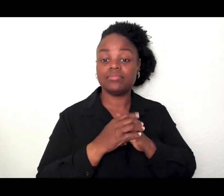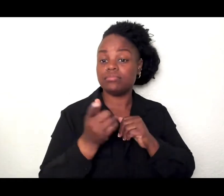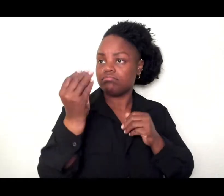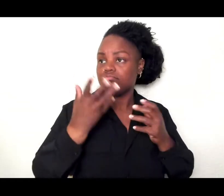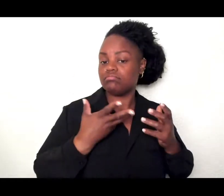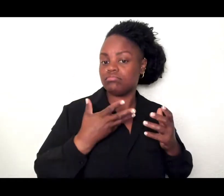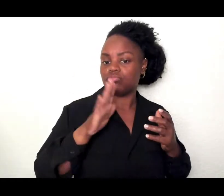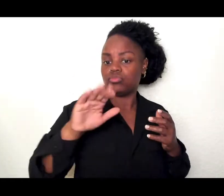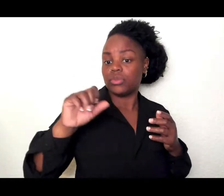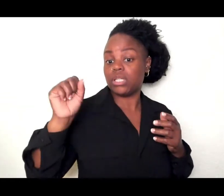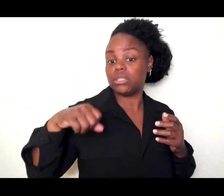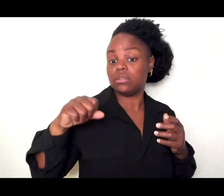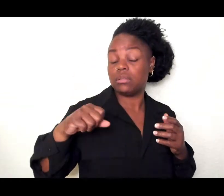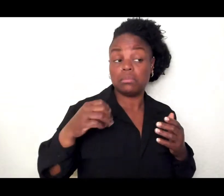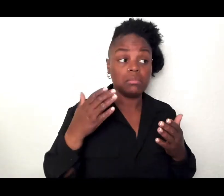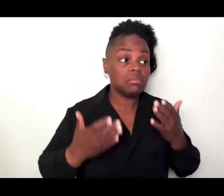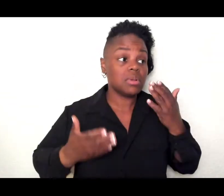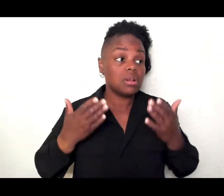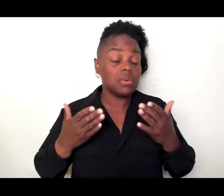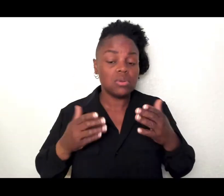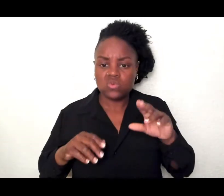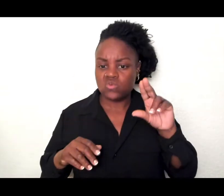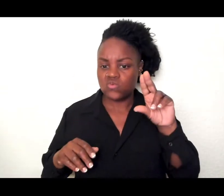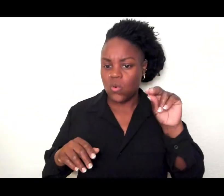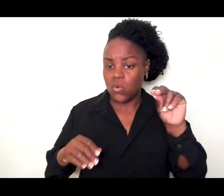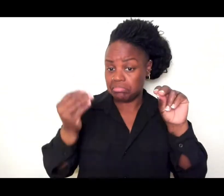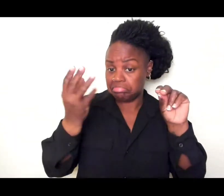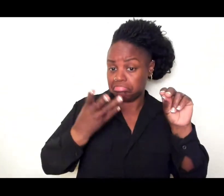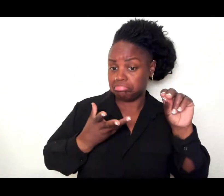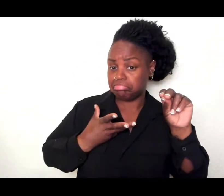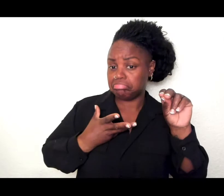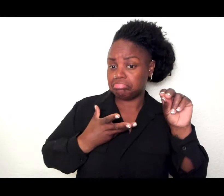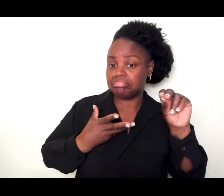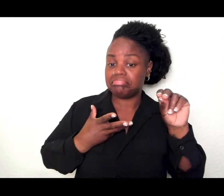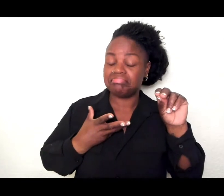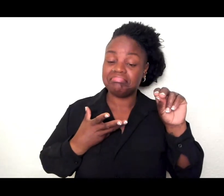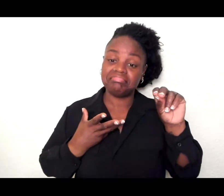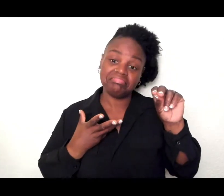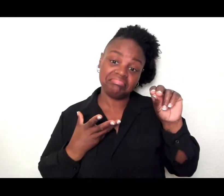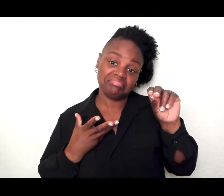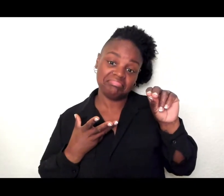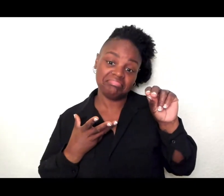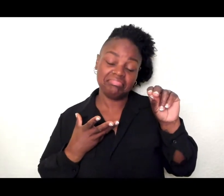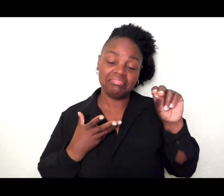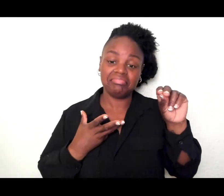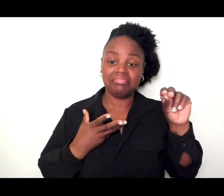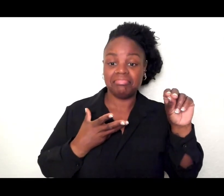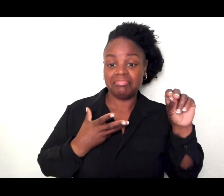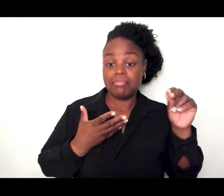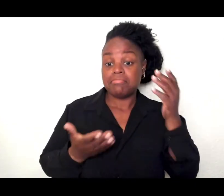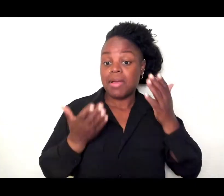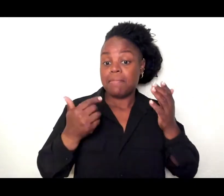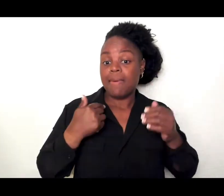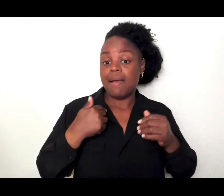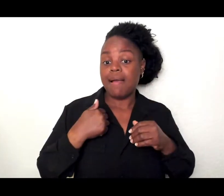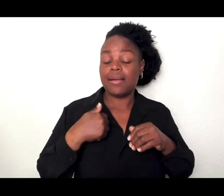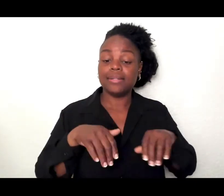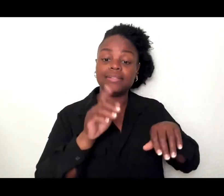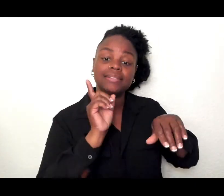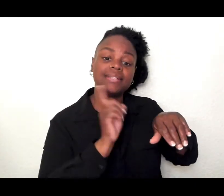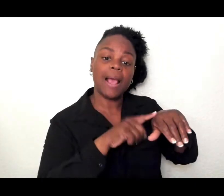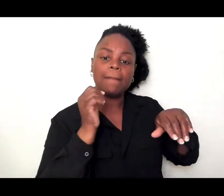You told me your yeses, your maybes, and your no's. Maybe I